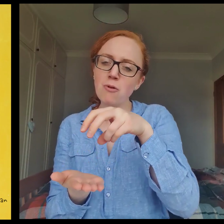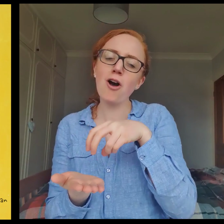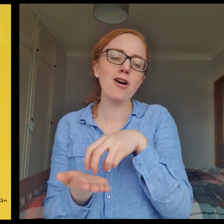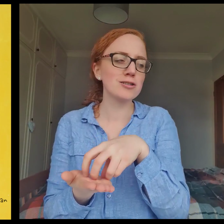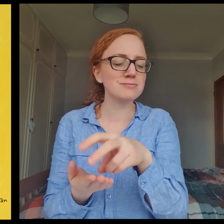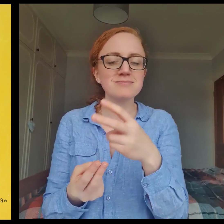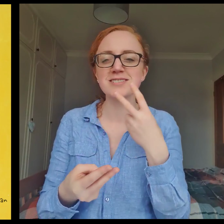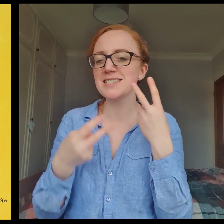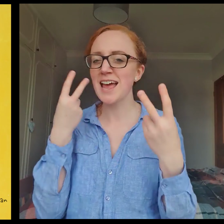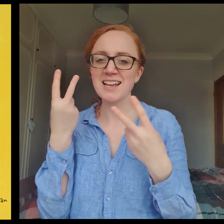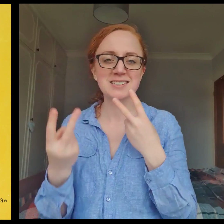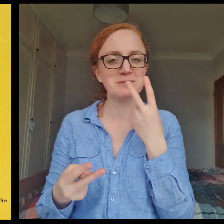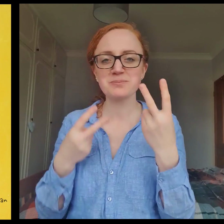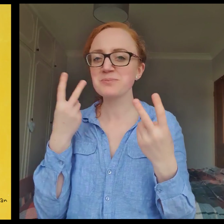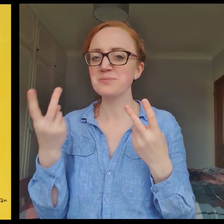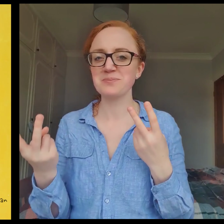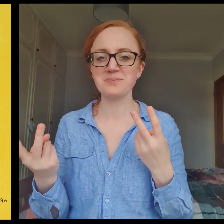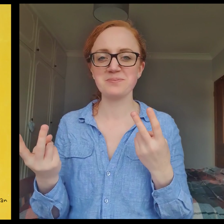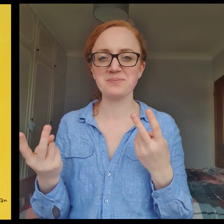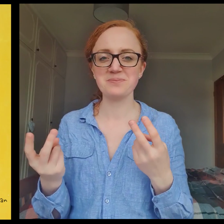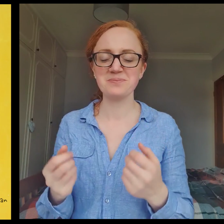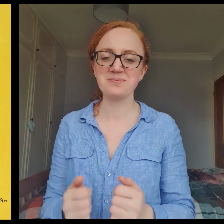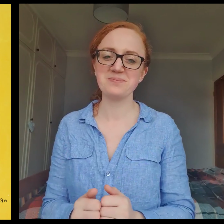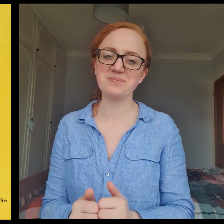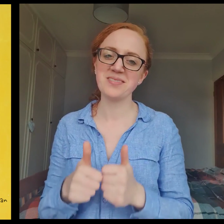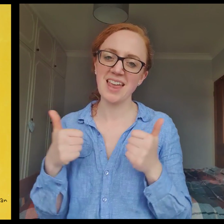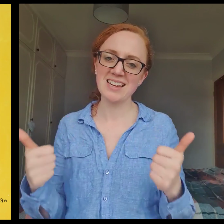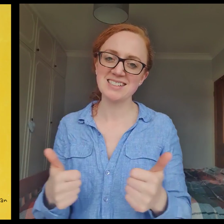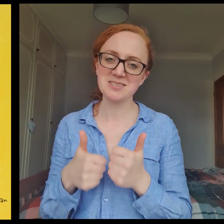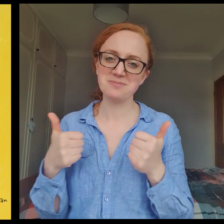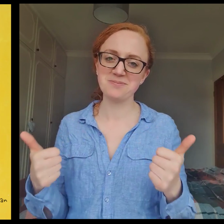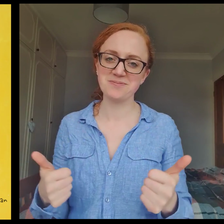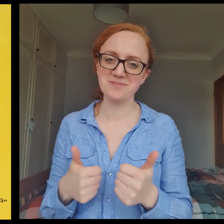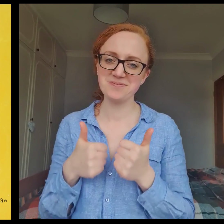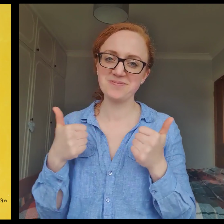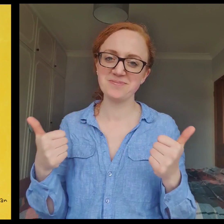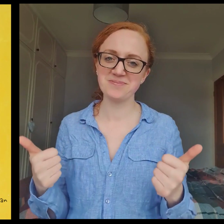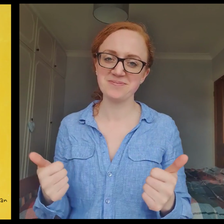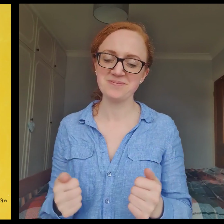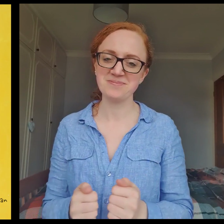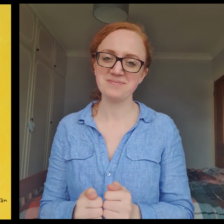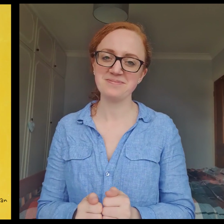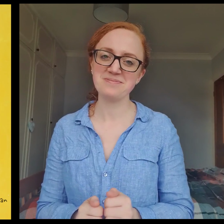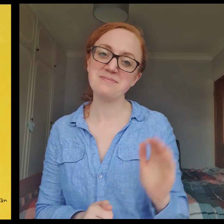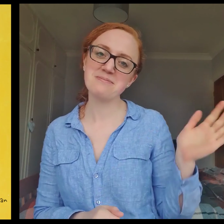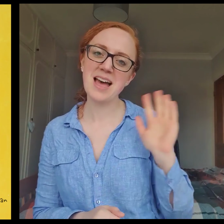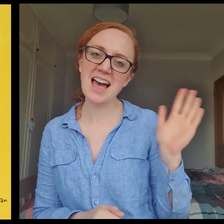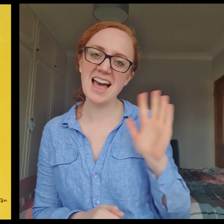along and singing your song. The end.